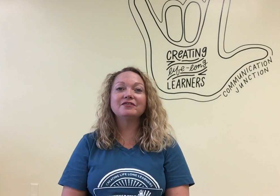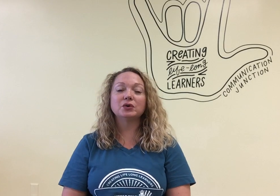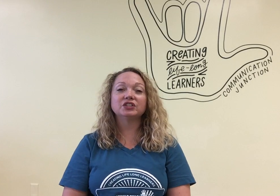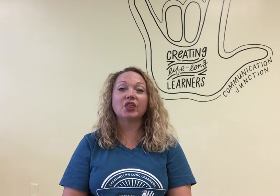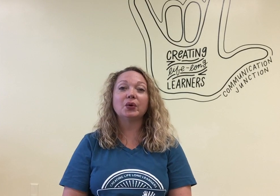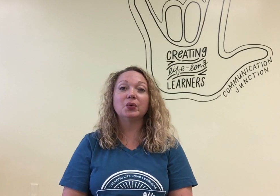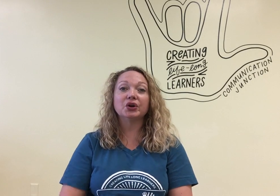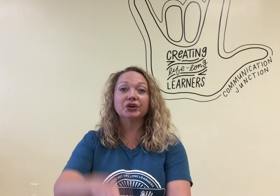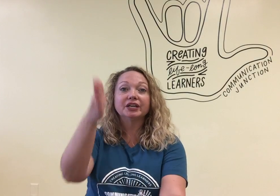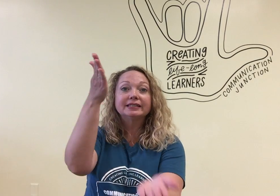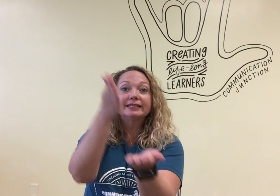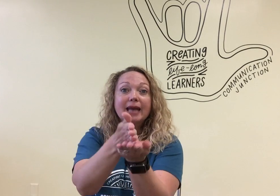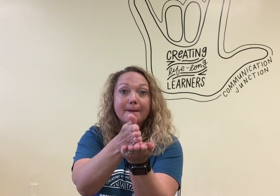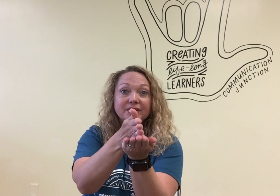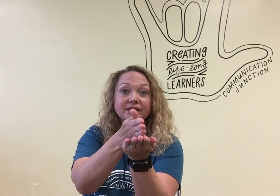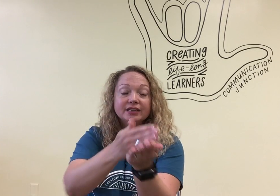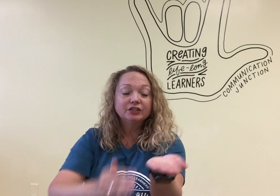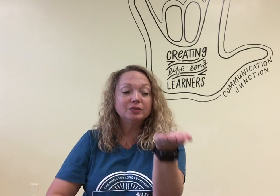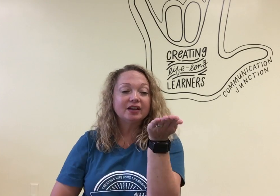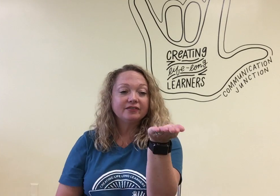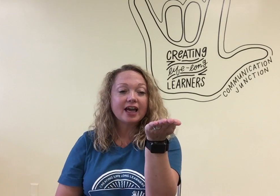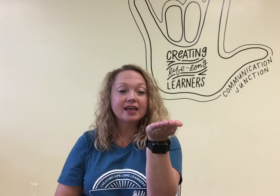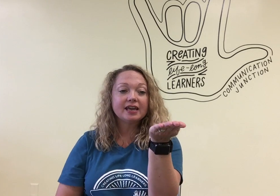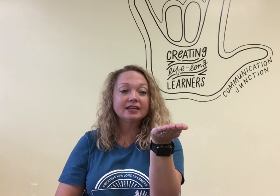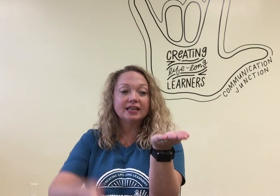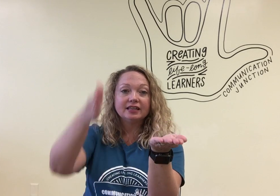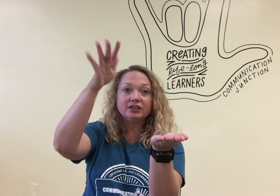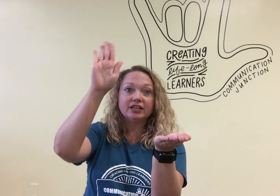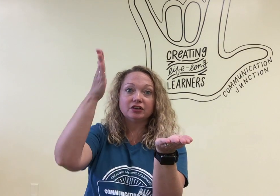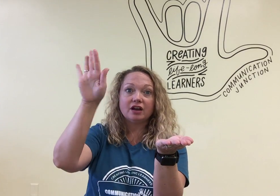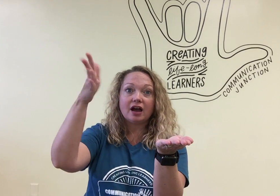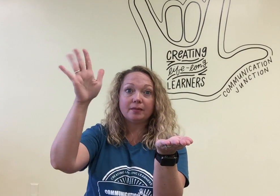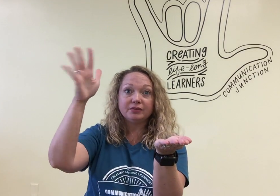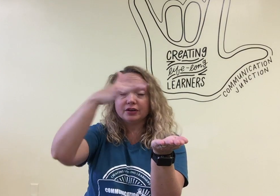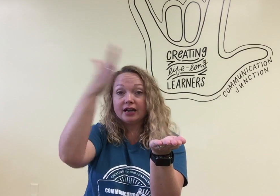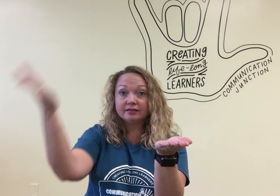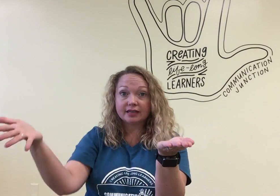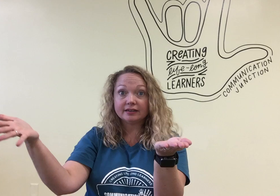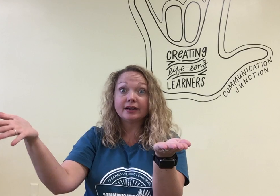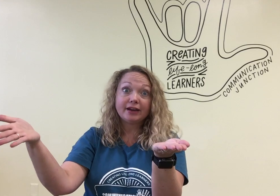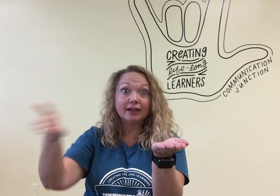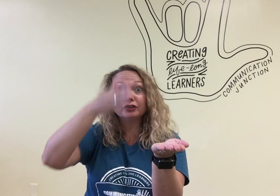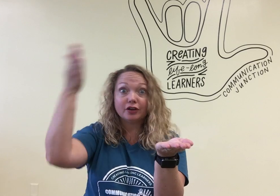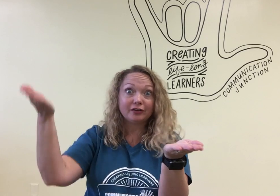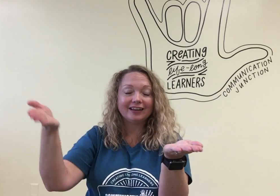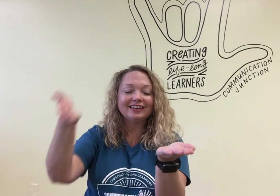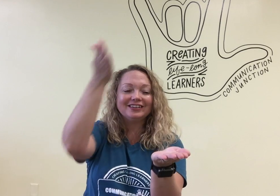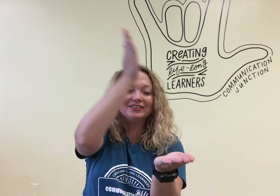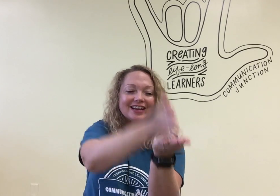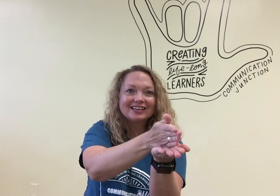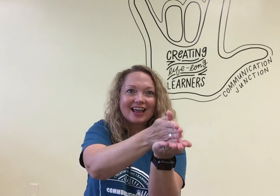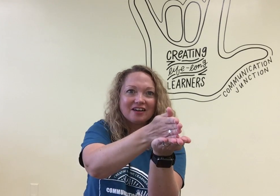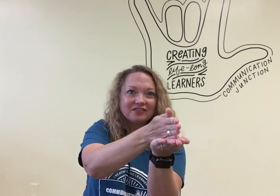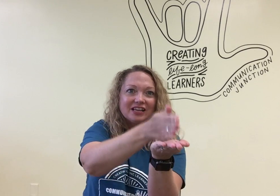focus on the word stop. So you make a flat hand, and then you take your secondary hand, your other hand, and you cut it in half.